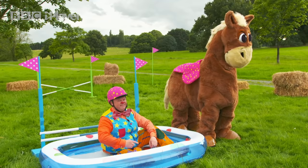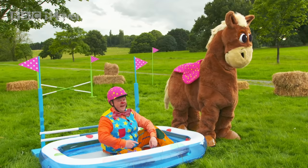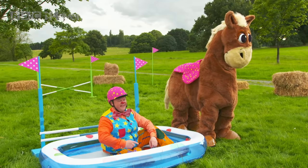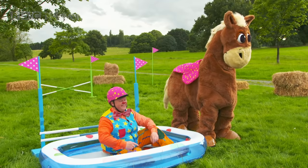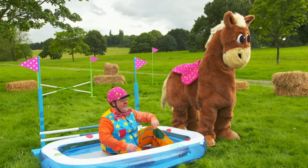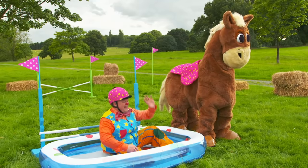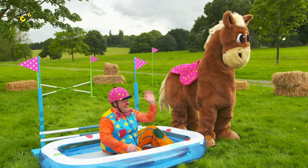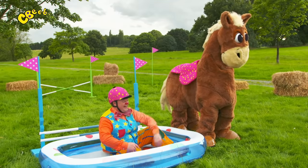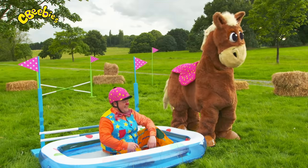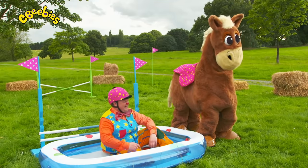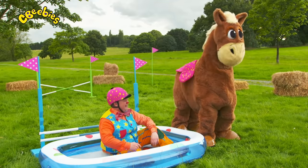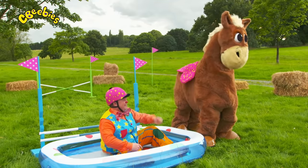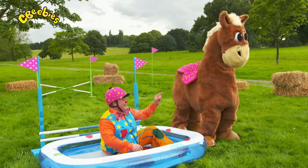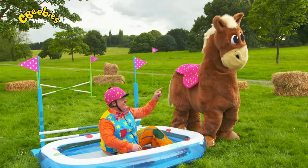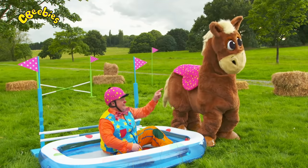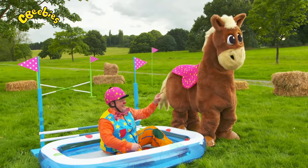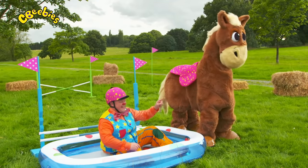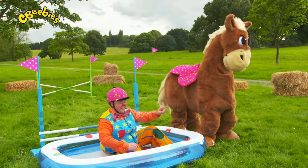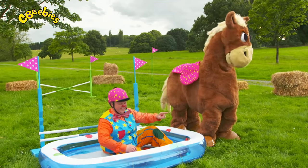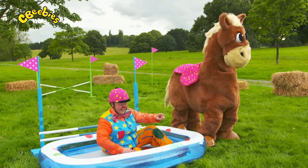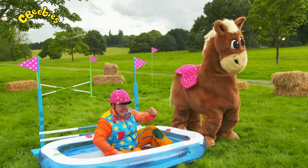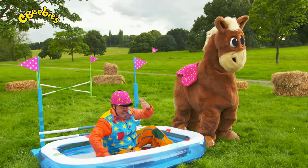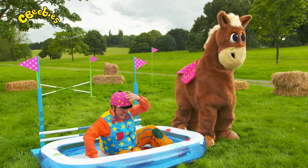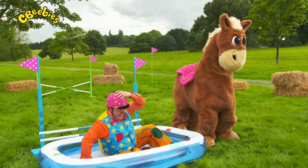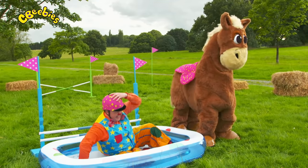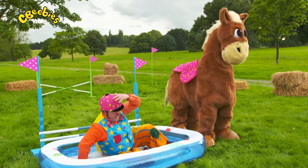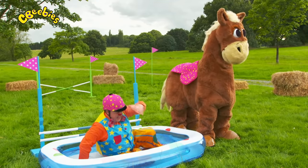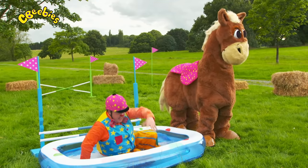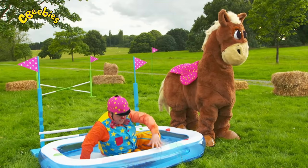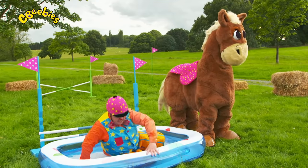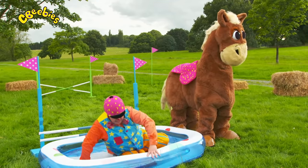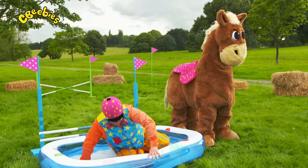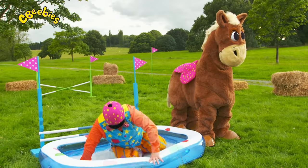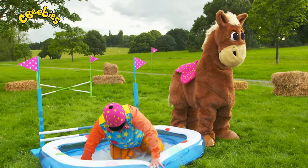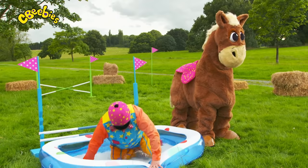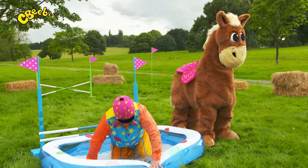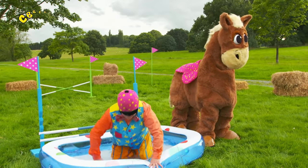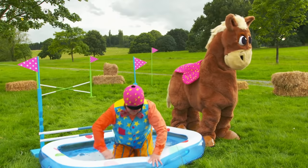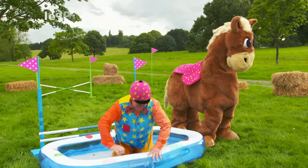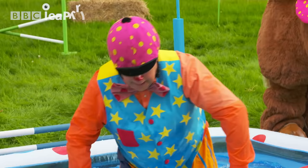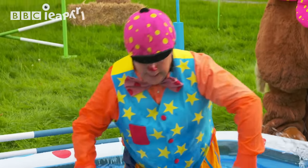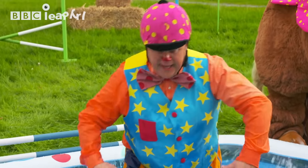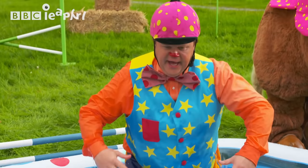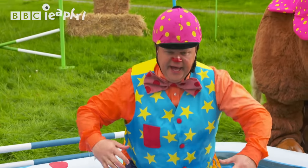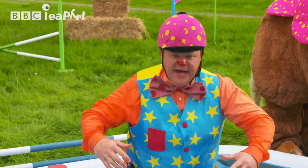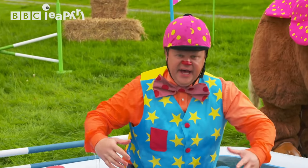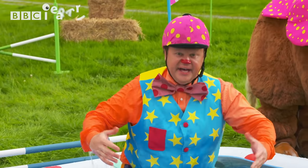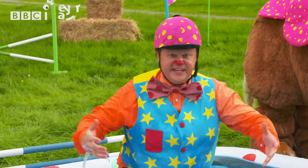much be spotty you're all wet mr tumble oh